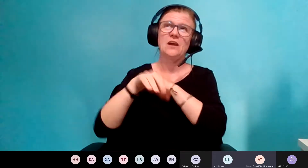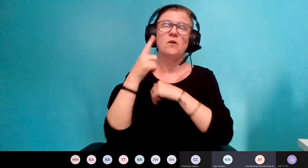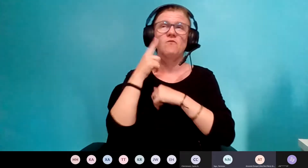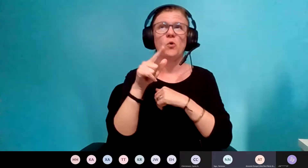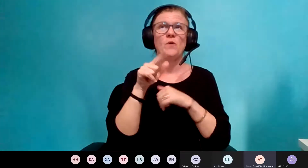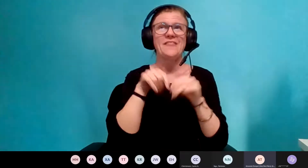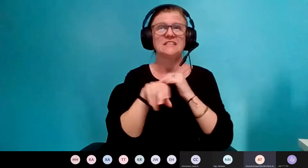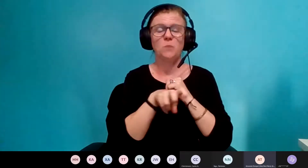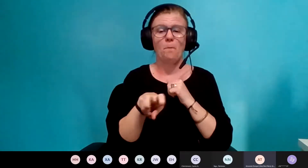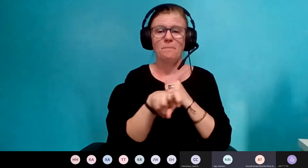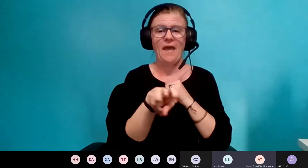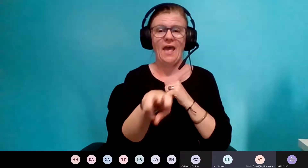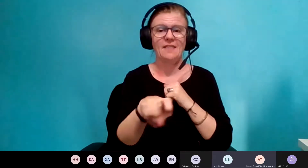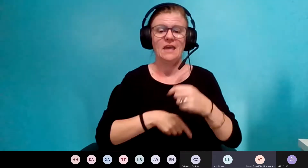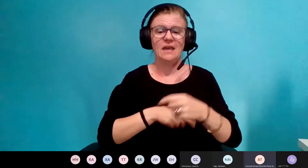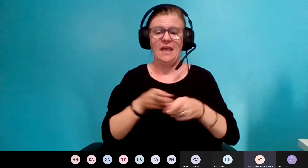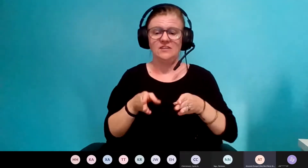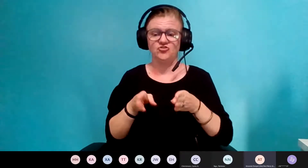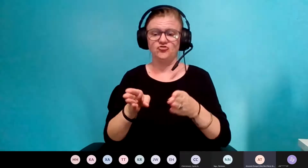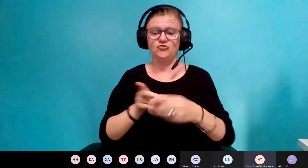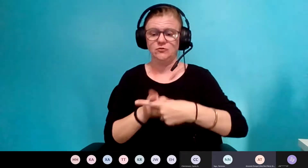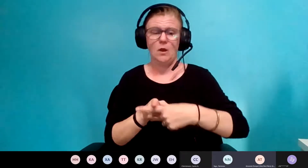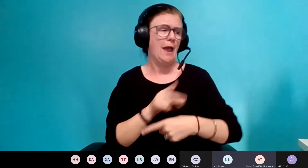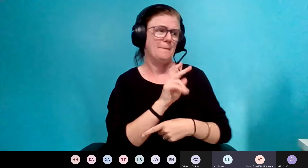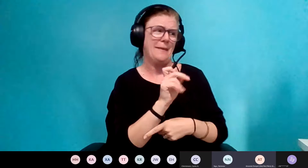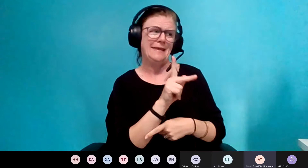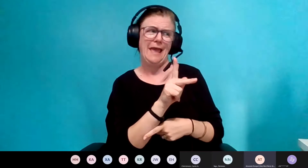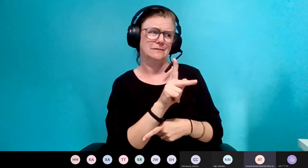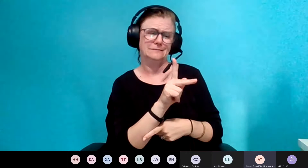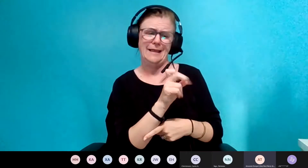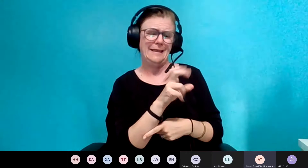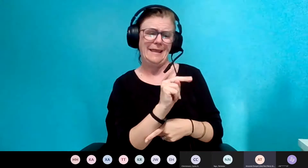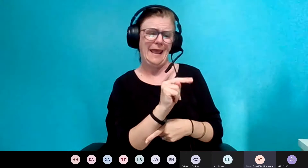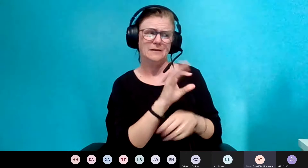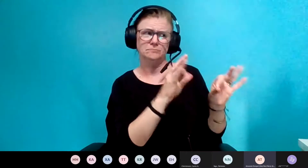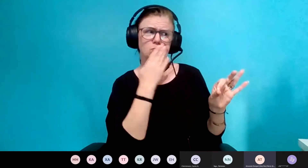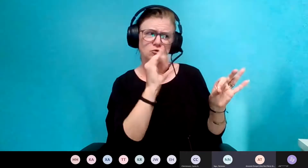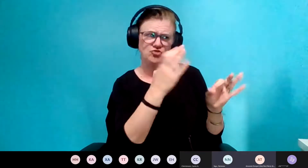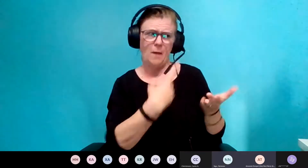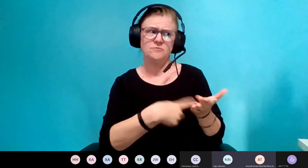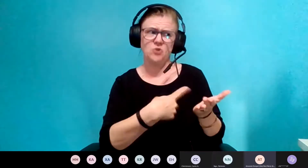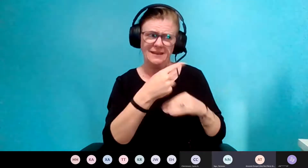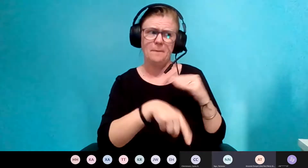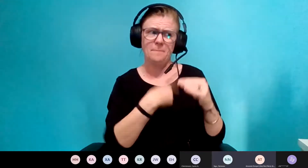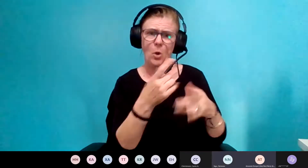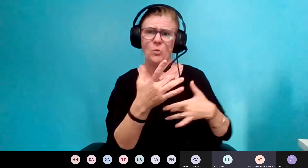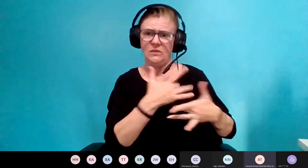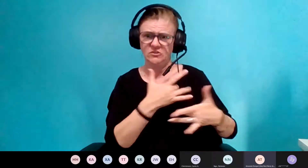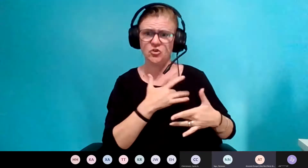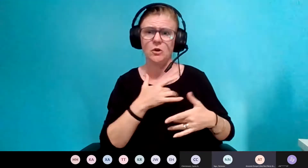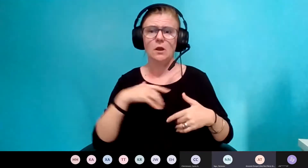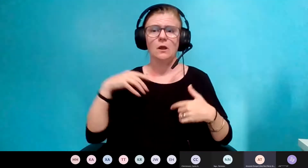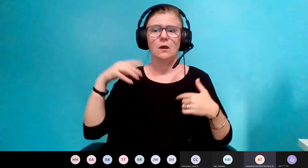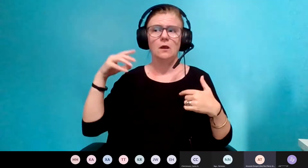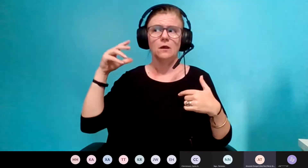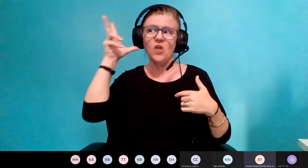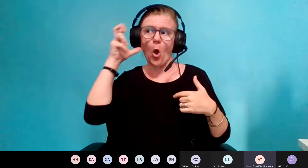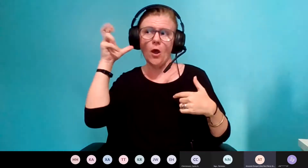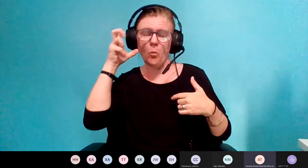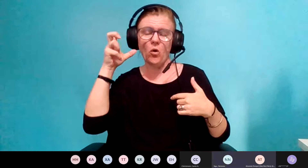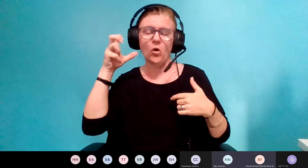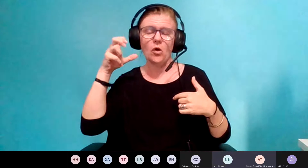travel in crossing streets, I thought Ken did a really good job of talking about audible versus flashing lights and how